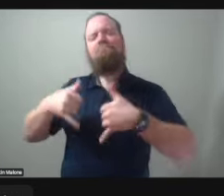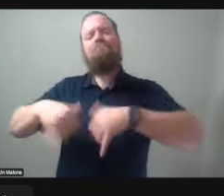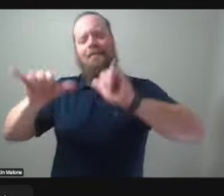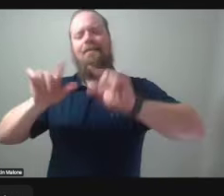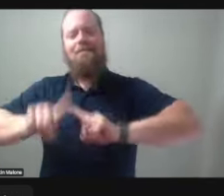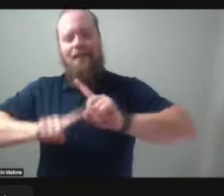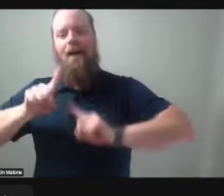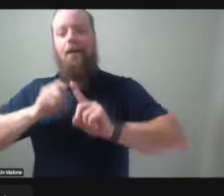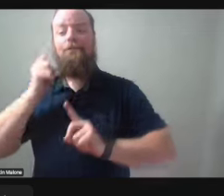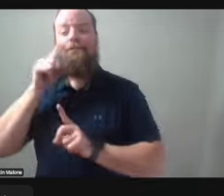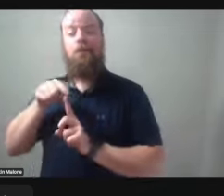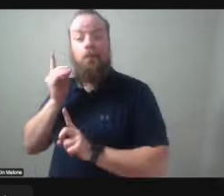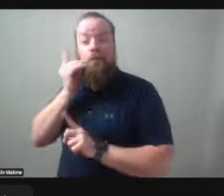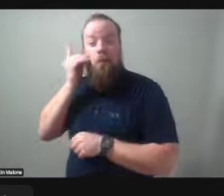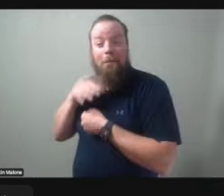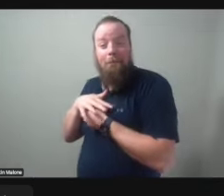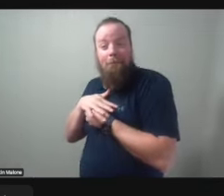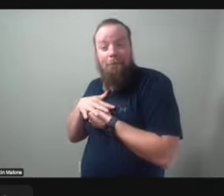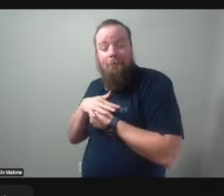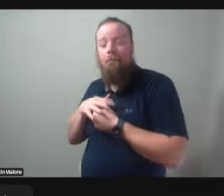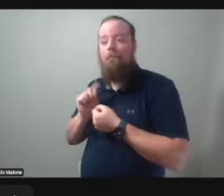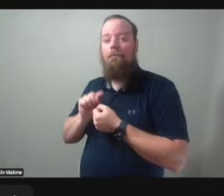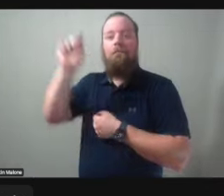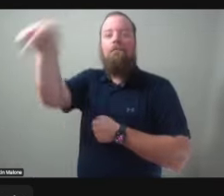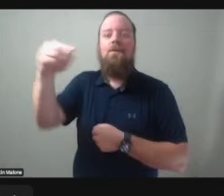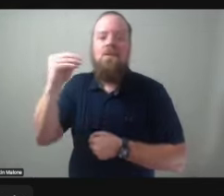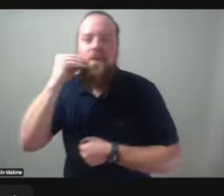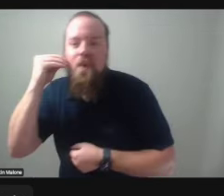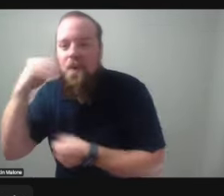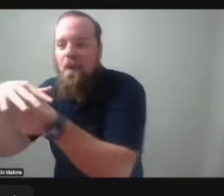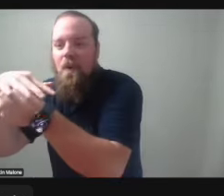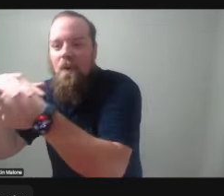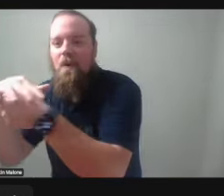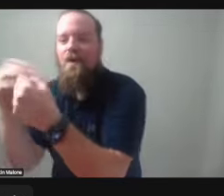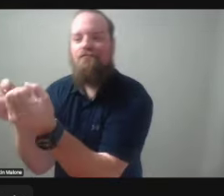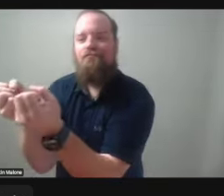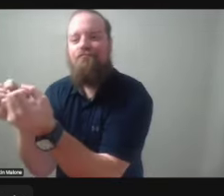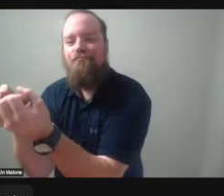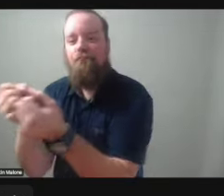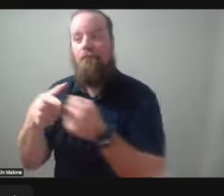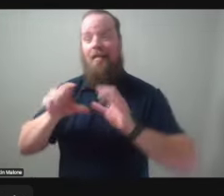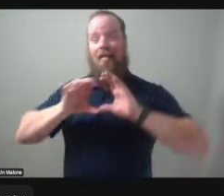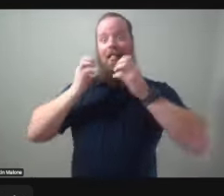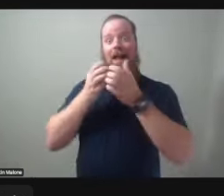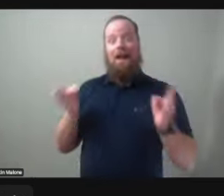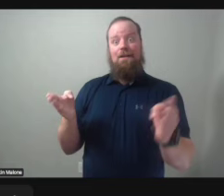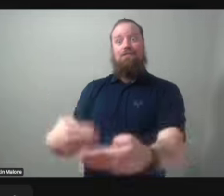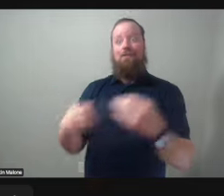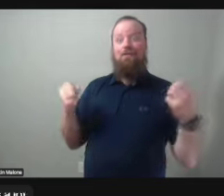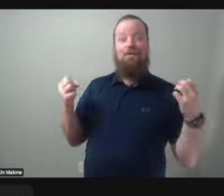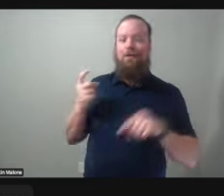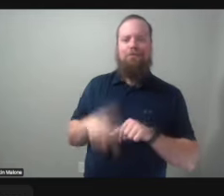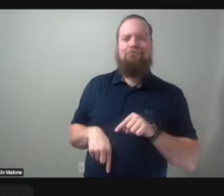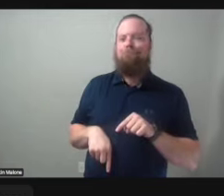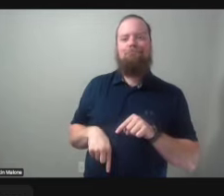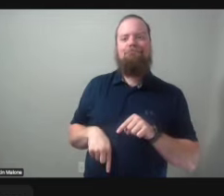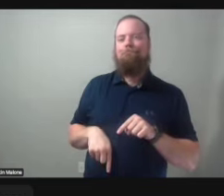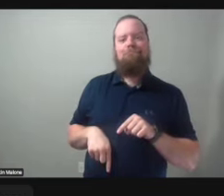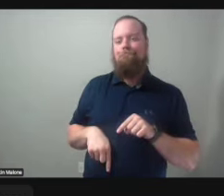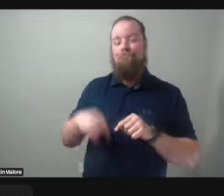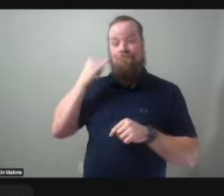inappropriate or not grammatically correct signs. And at that time, the oppressive nature of American